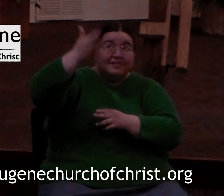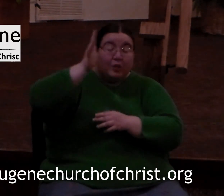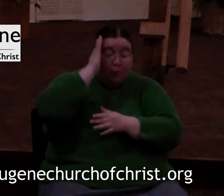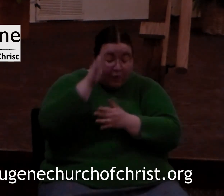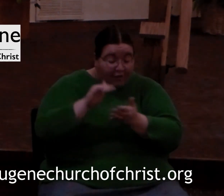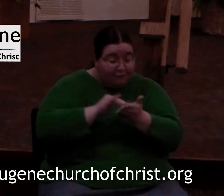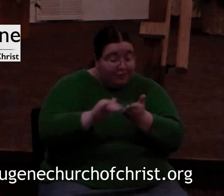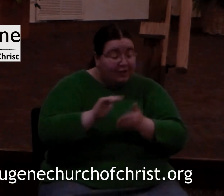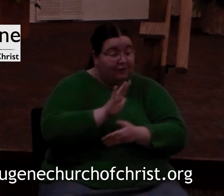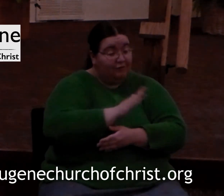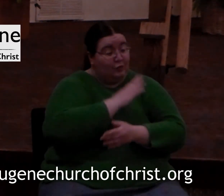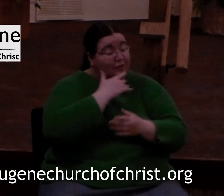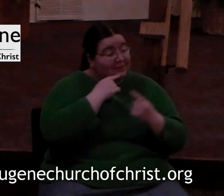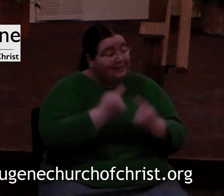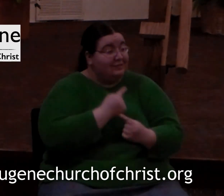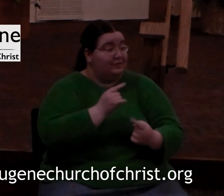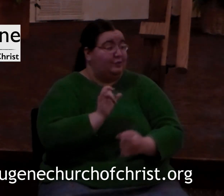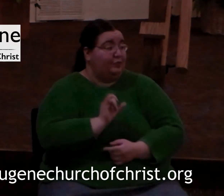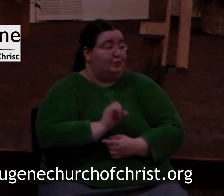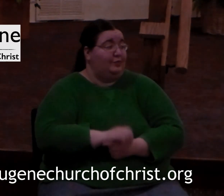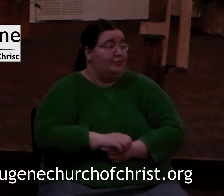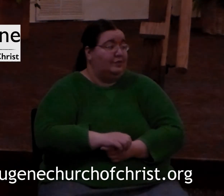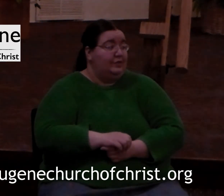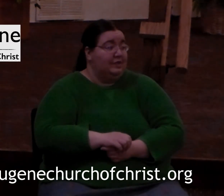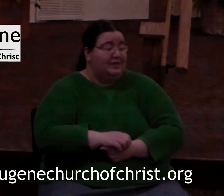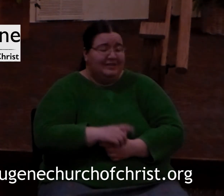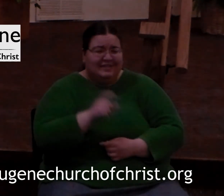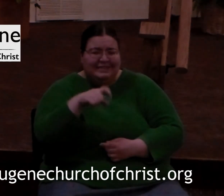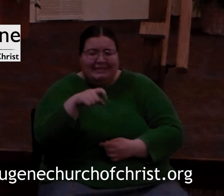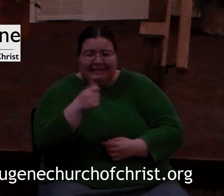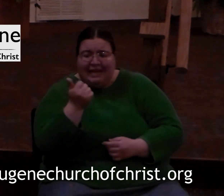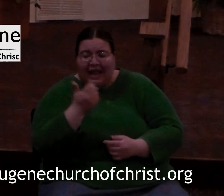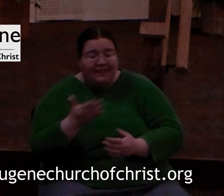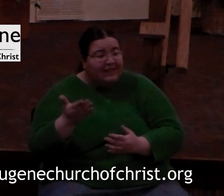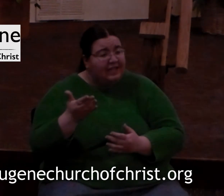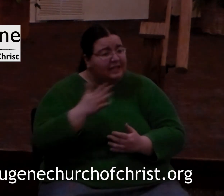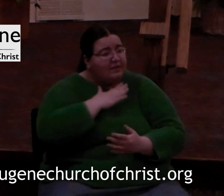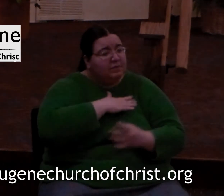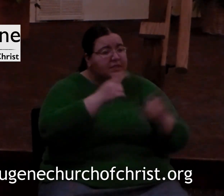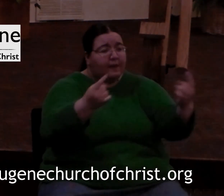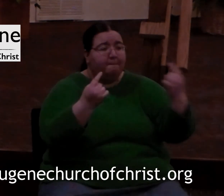Whatever needs you may have, if there's something we can pray about, if you'd like to take him on in baptism, please come as we stand and sing.